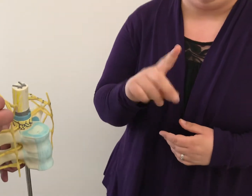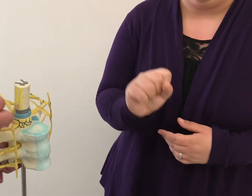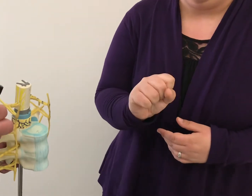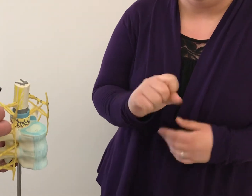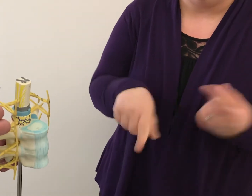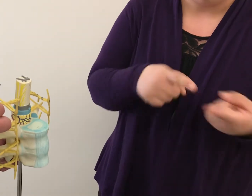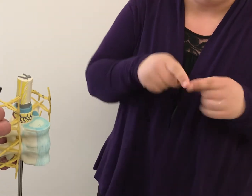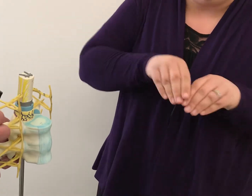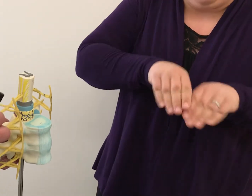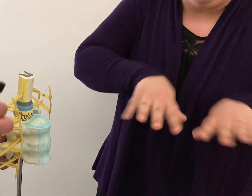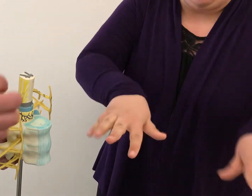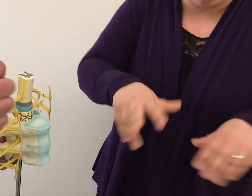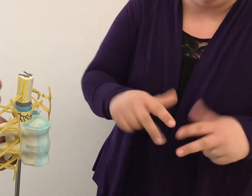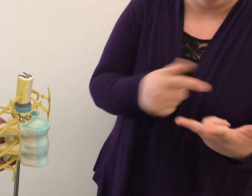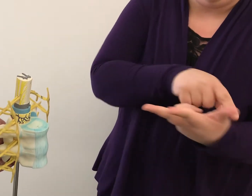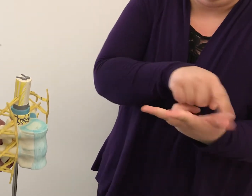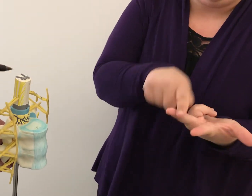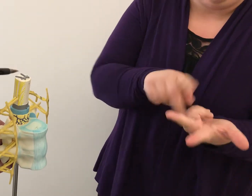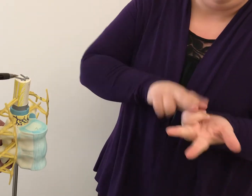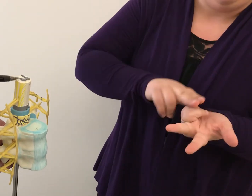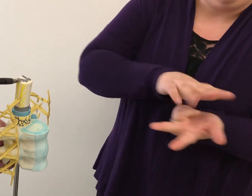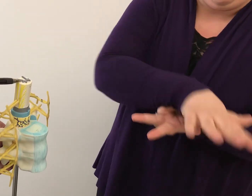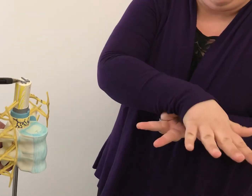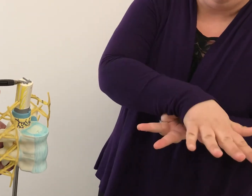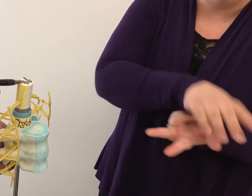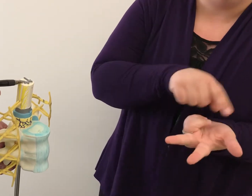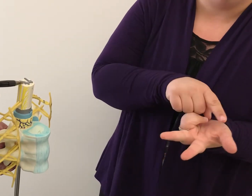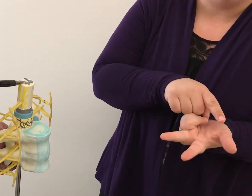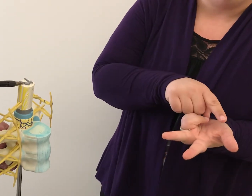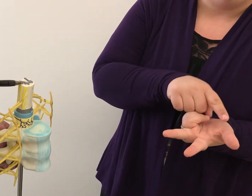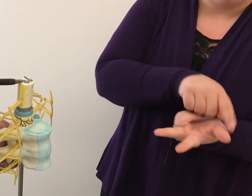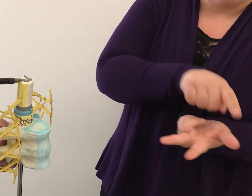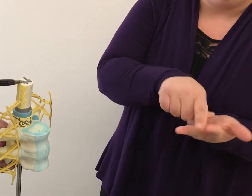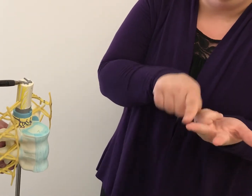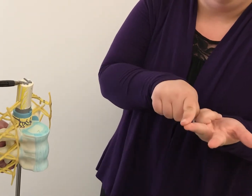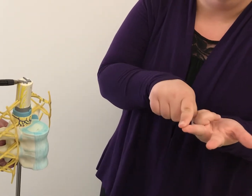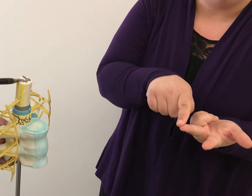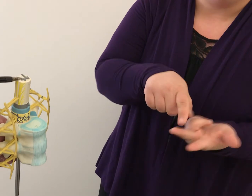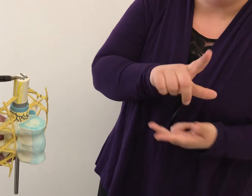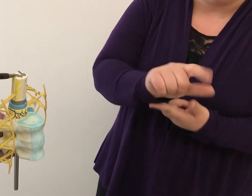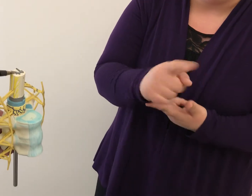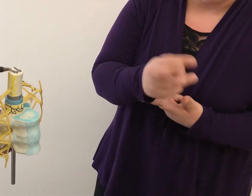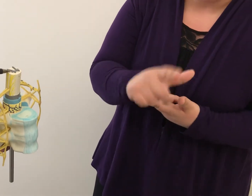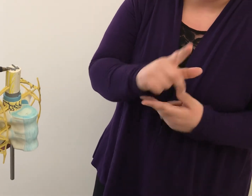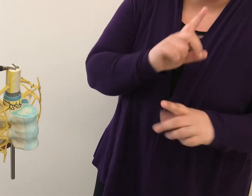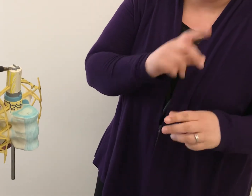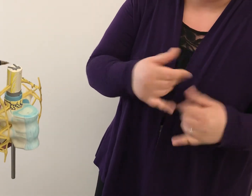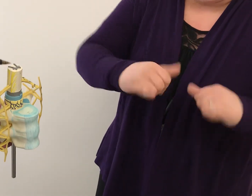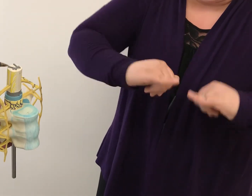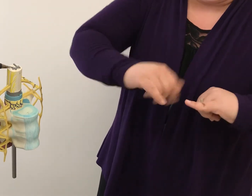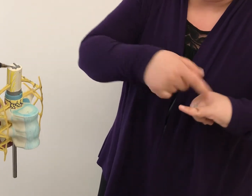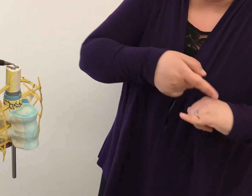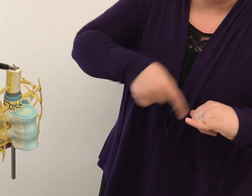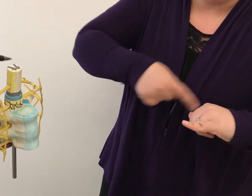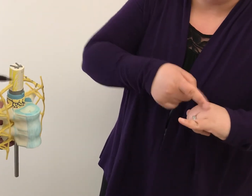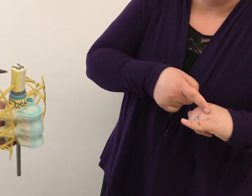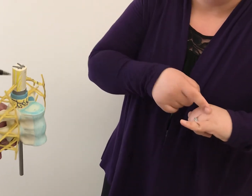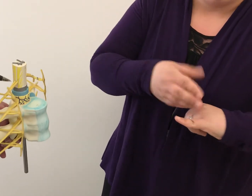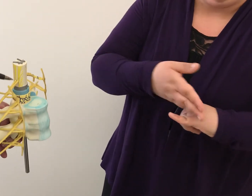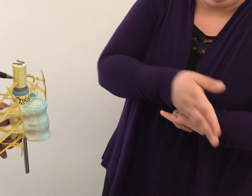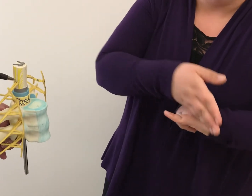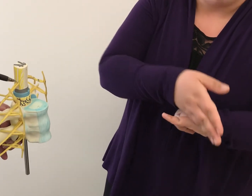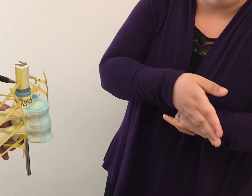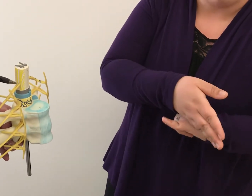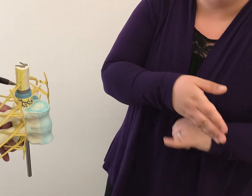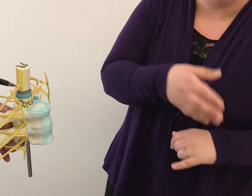three pathways for exiting with the lateral horn's sympathetic response would be to come out,